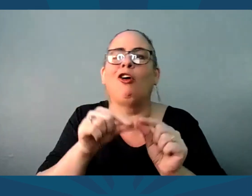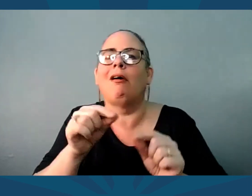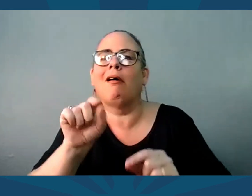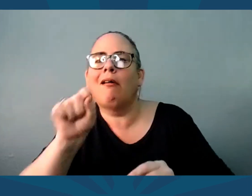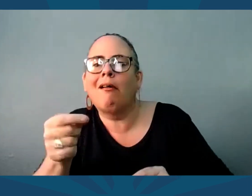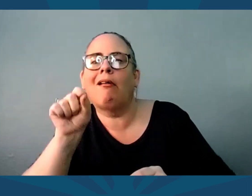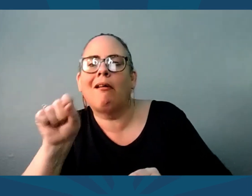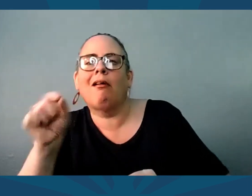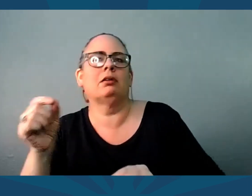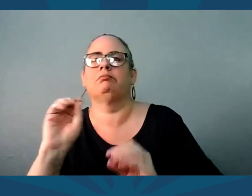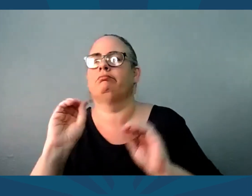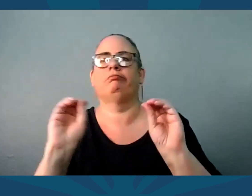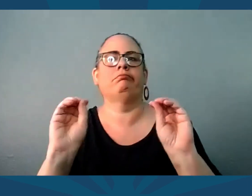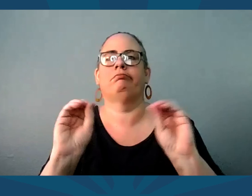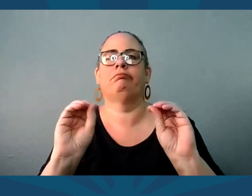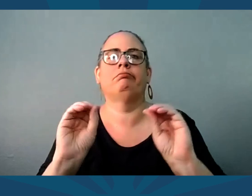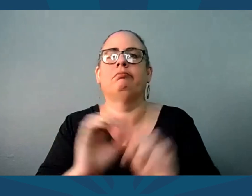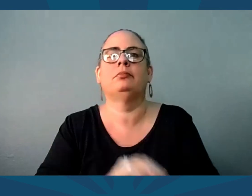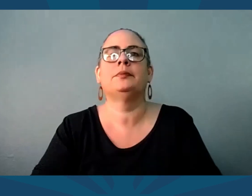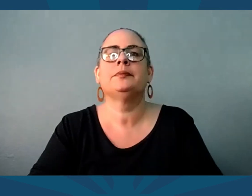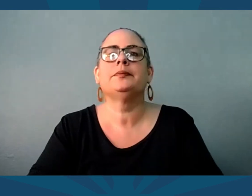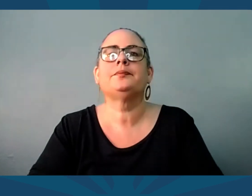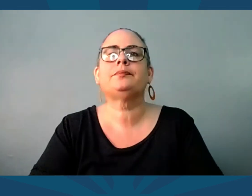grammar, or punctuation.